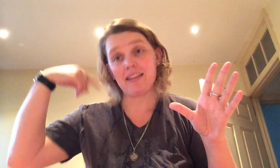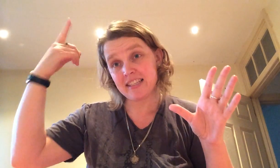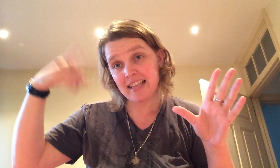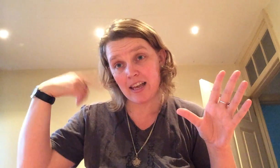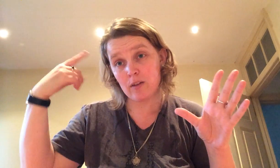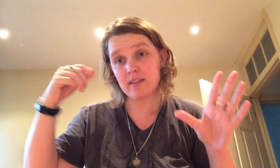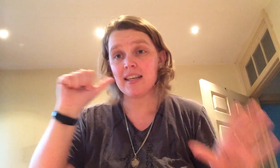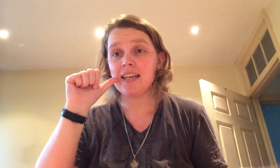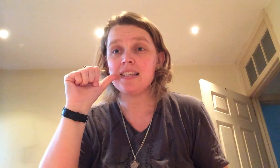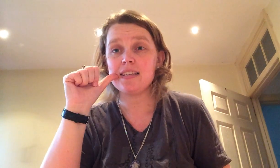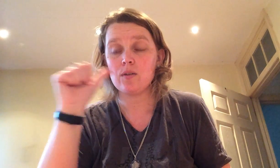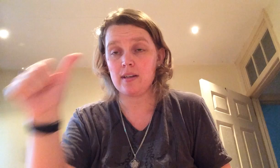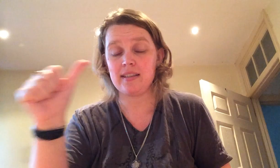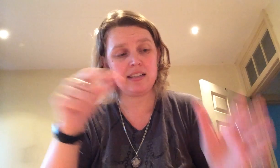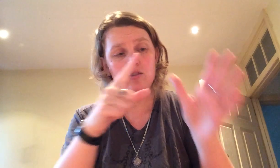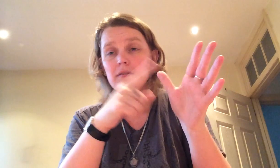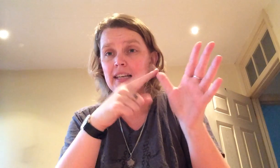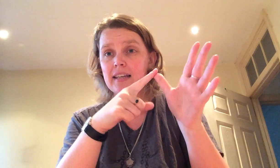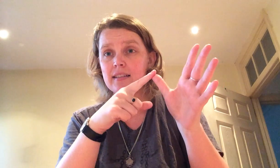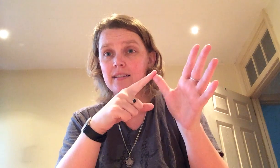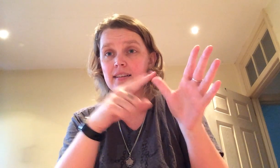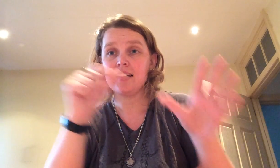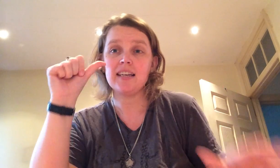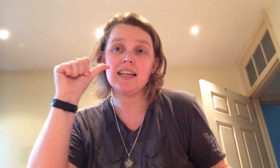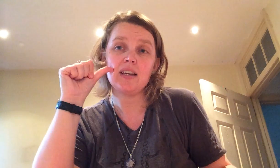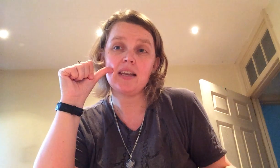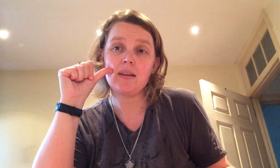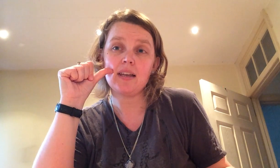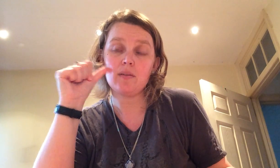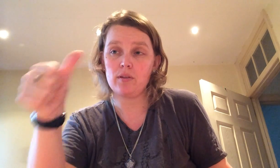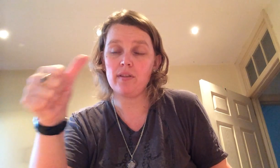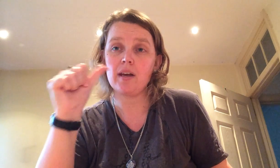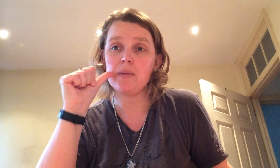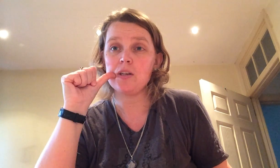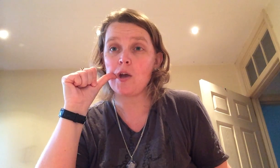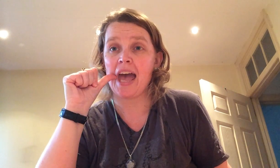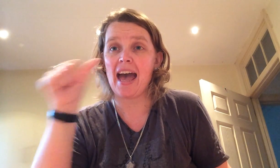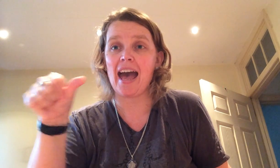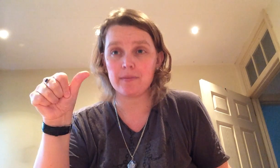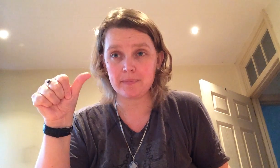the sound is, it's sort of linked with your thumb, and you go A,